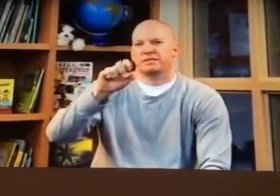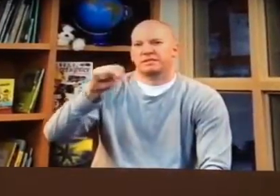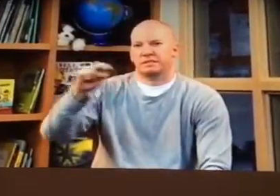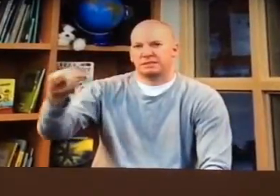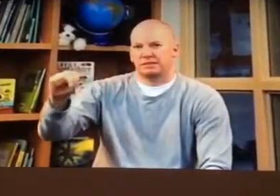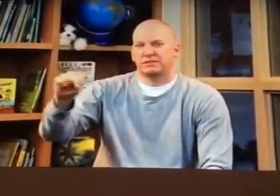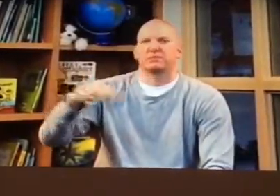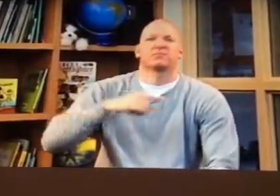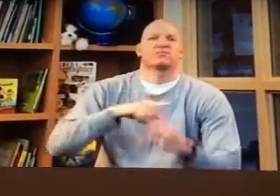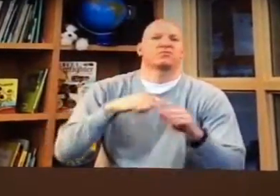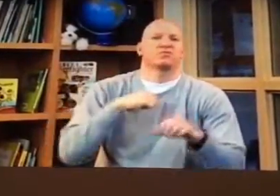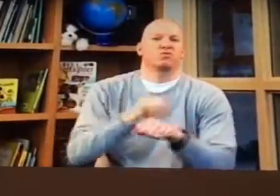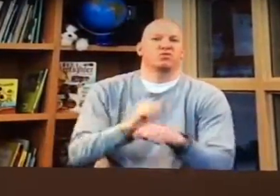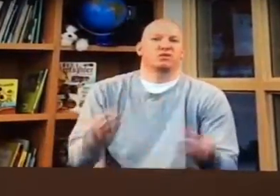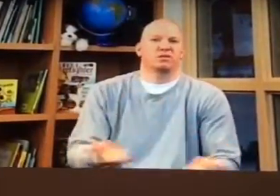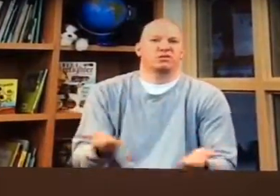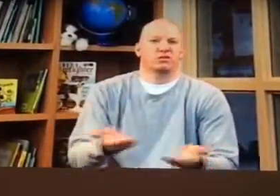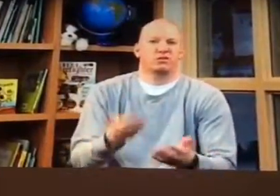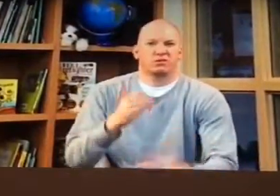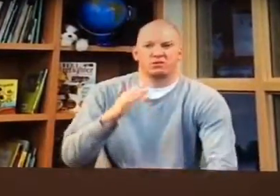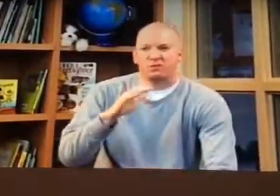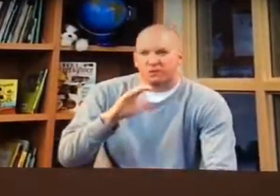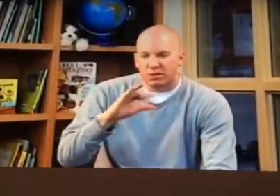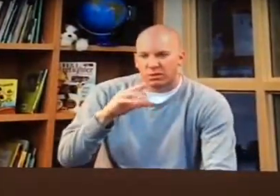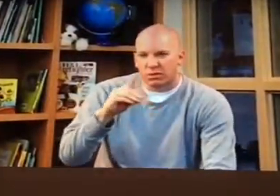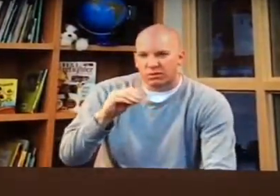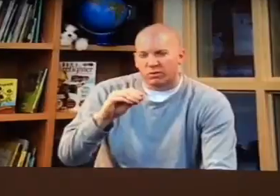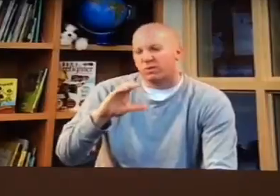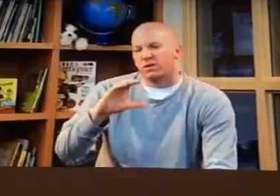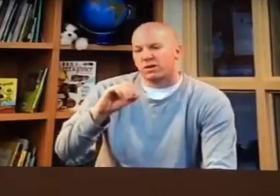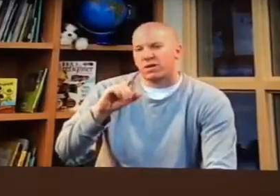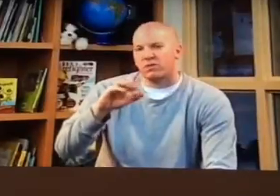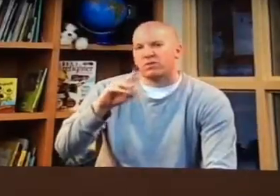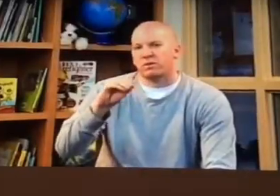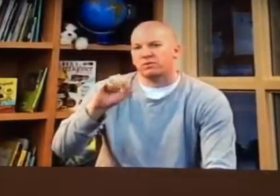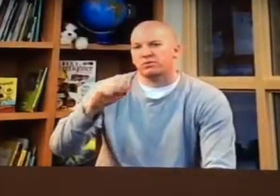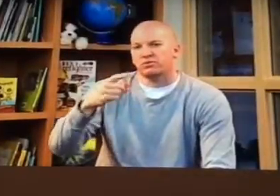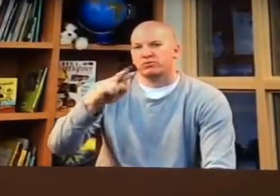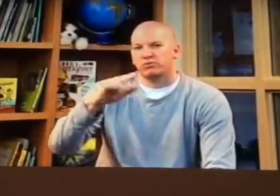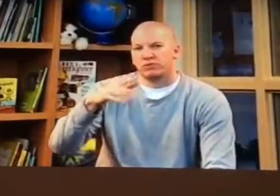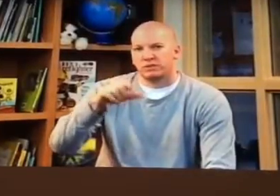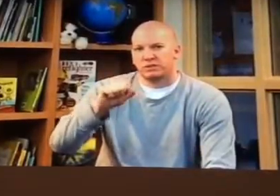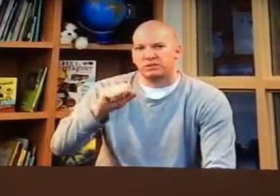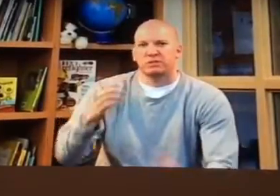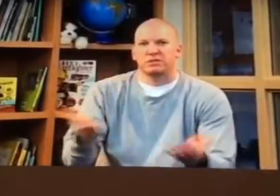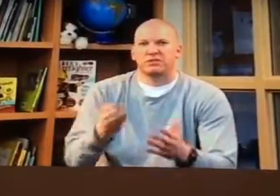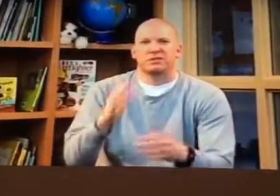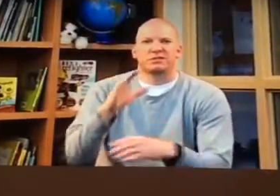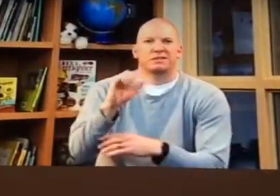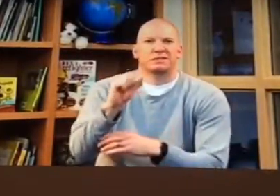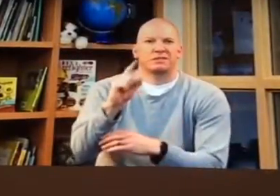from Memphis, Tennessee, and I work here in Colorado